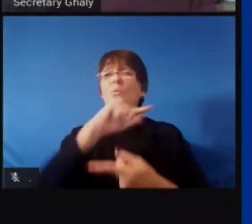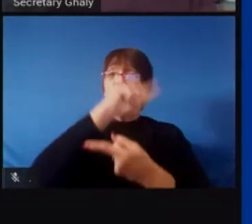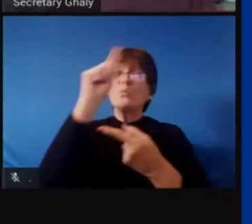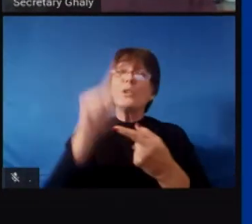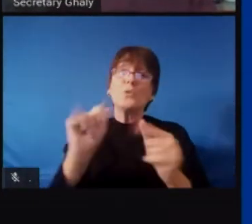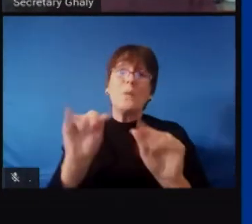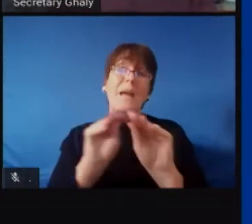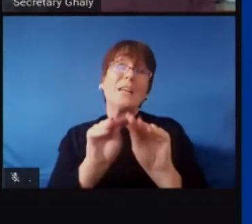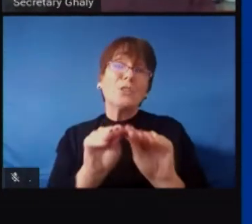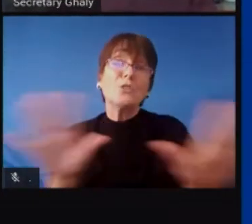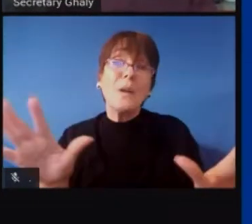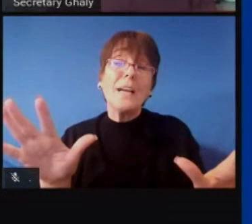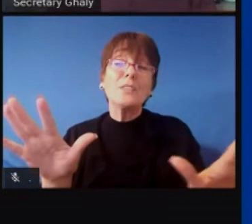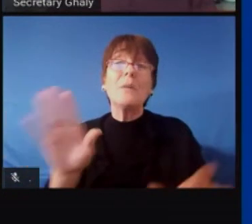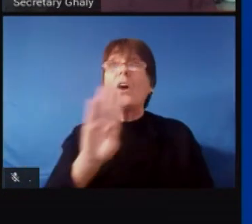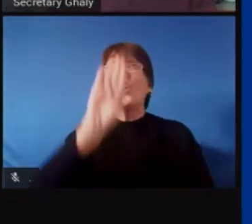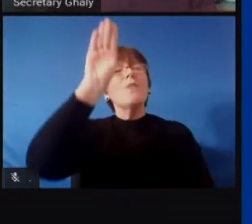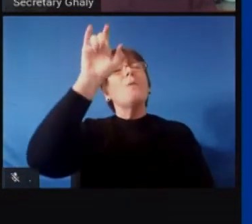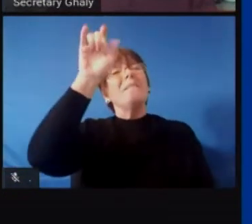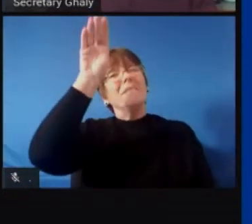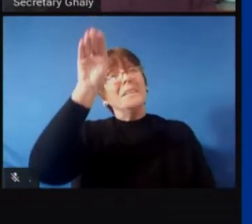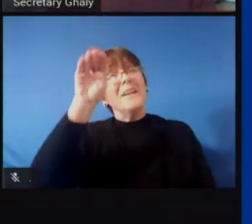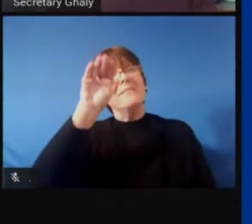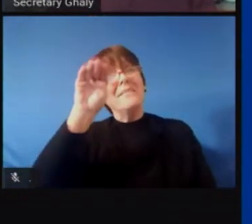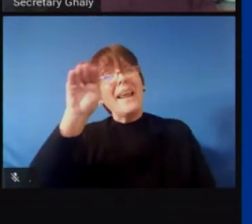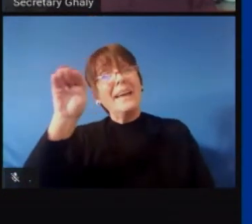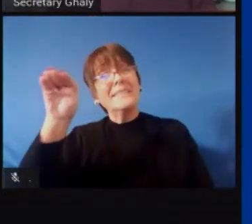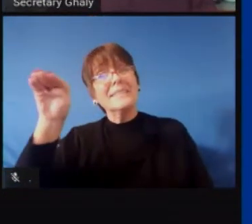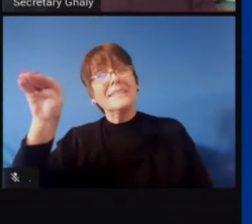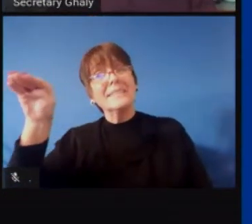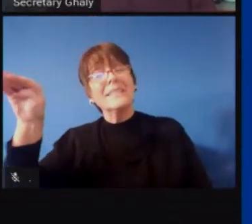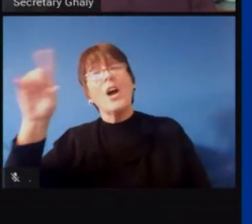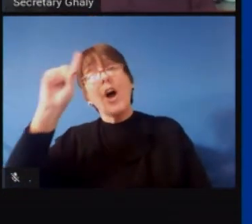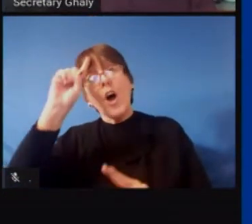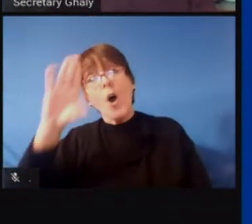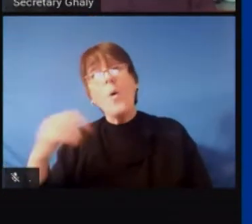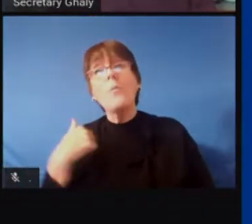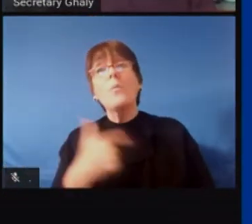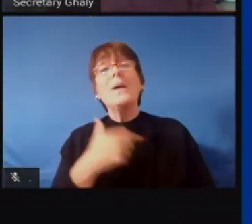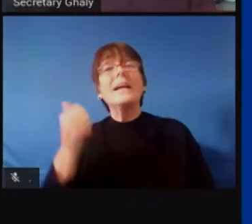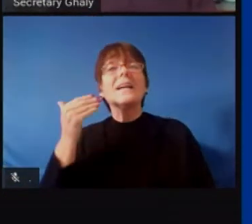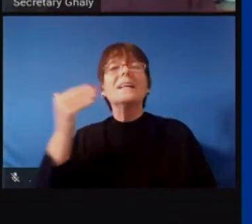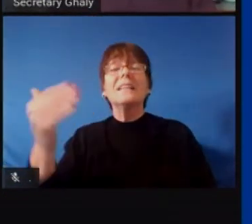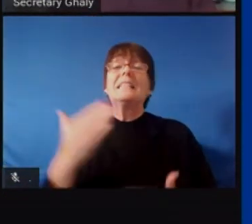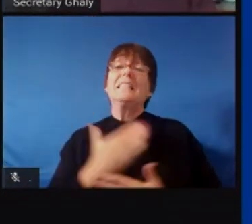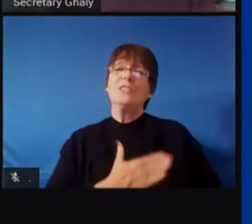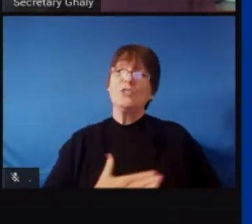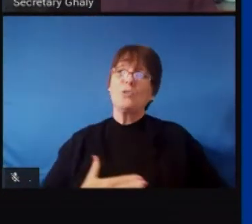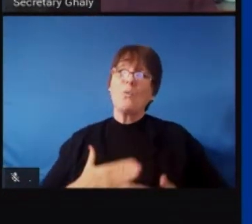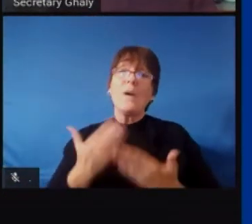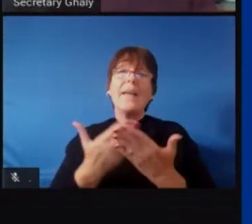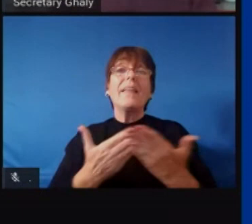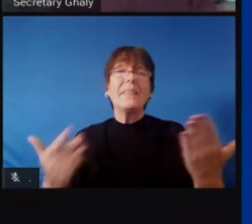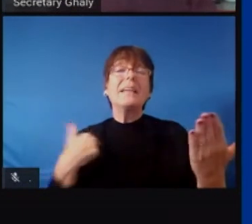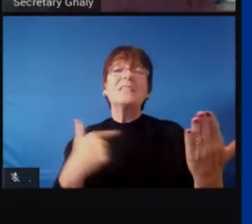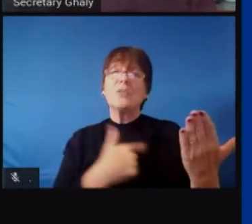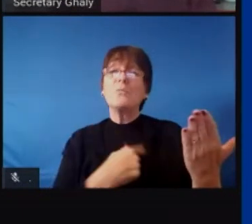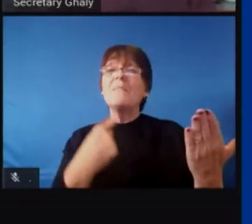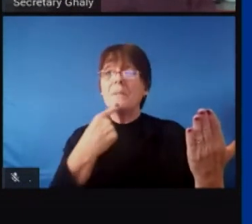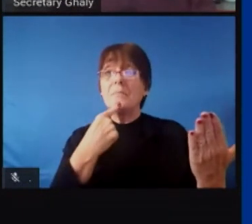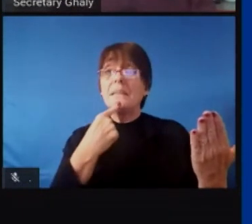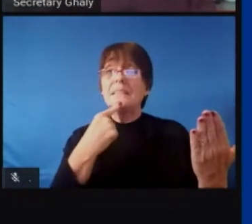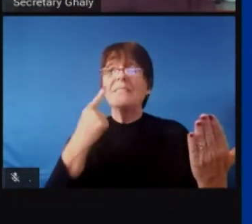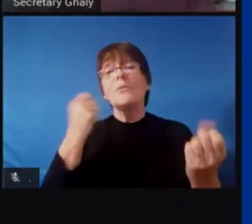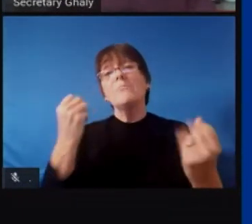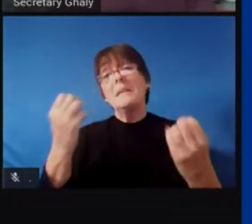transmission, flatten the curve again, and make sure we can soon enjoy many of the things that we've missed for the last many